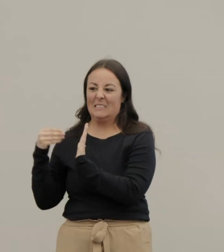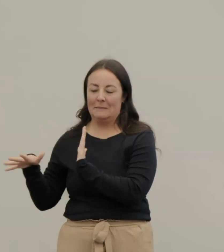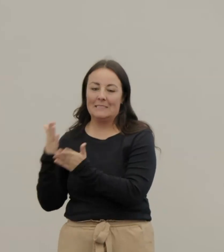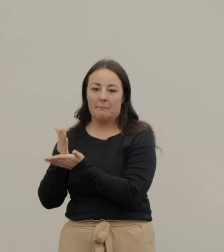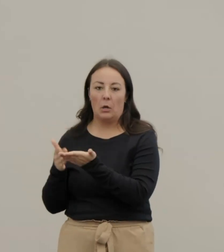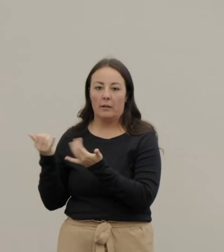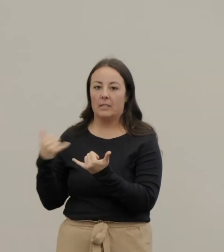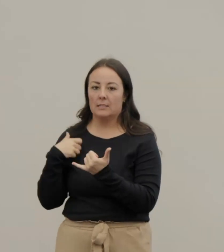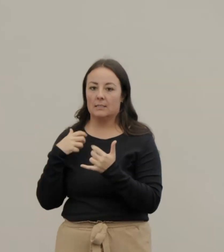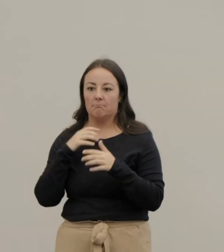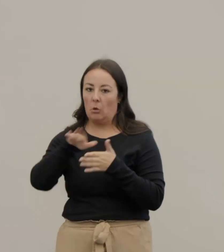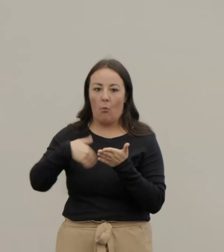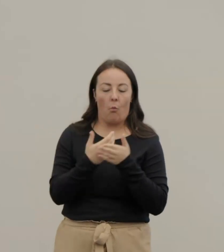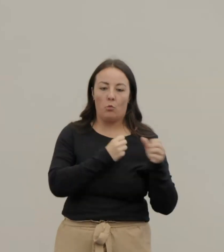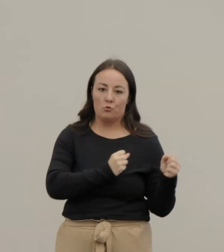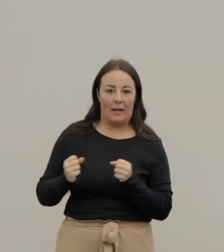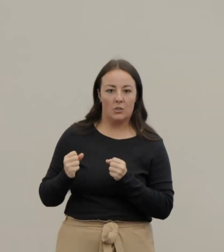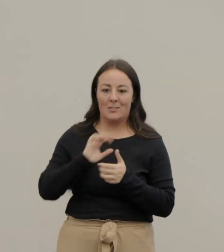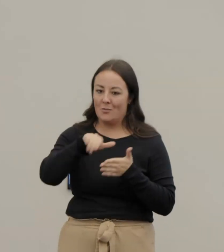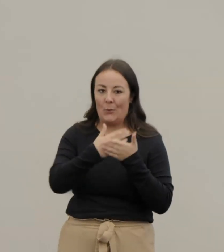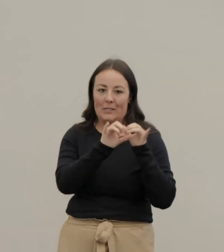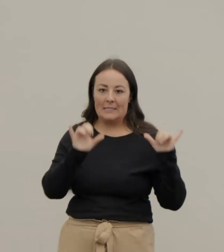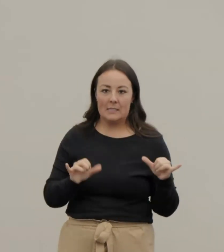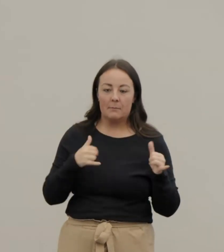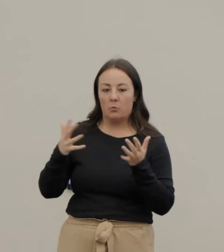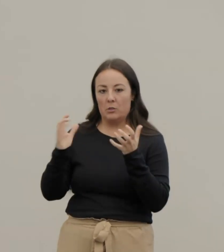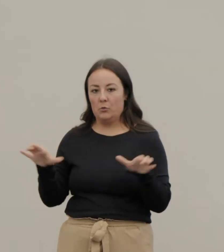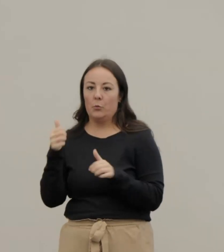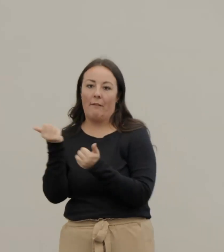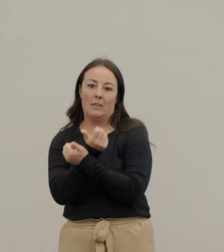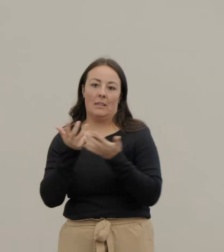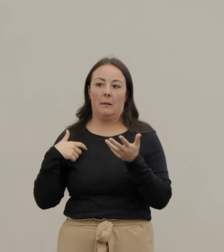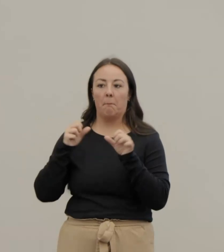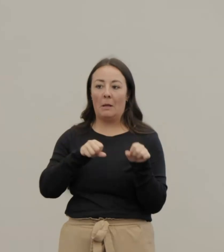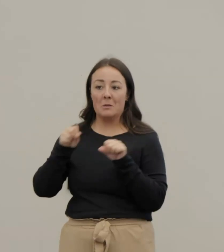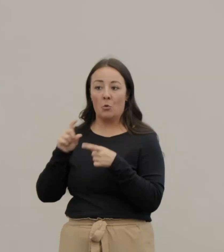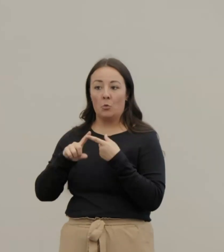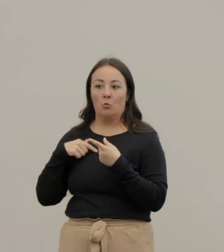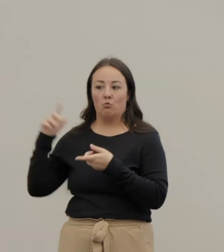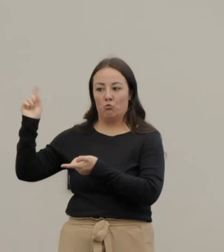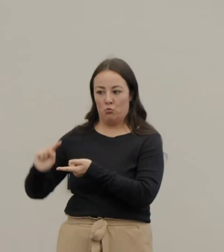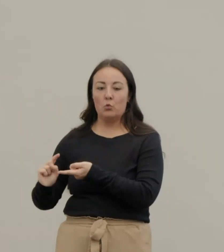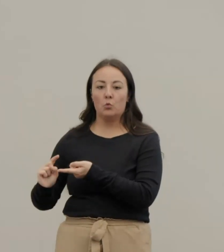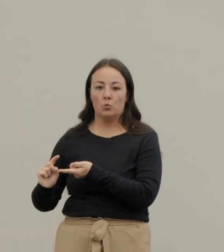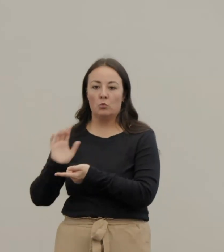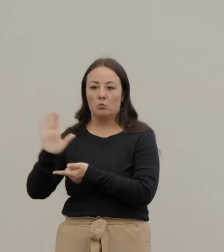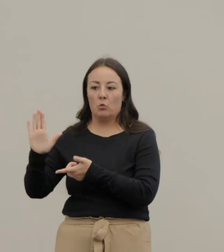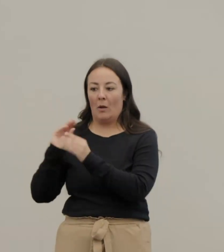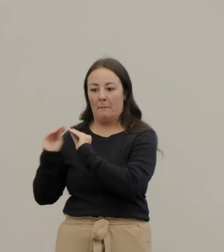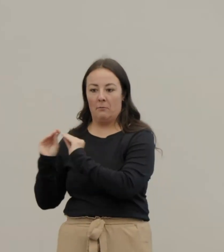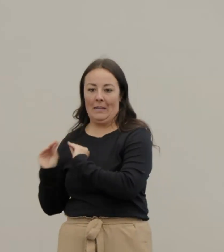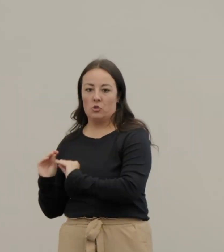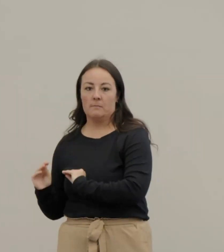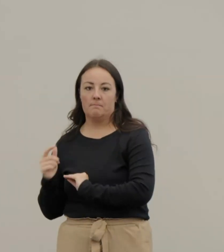this entire strategy and of this entire system. You want to do everything possible to reduce the amount of things you want to remediate. I get a